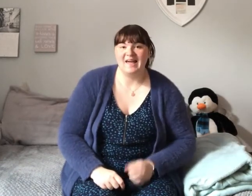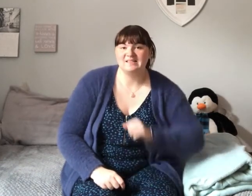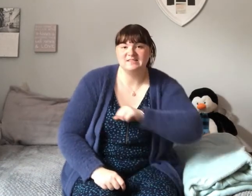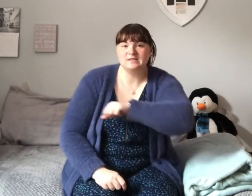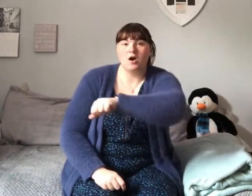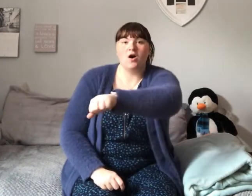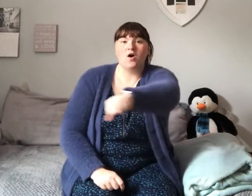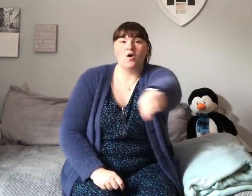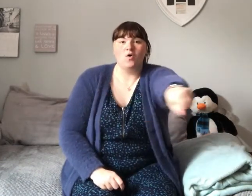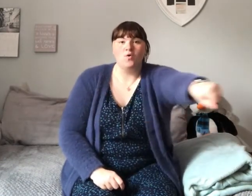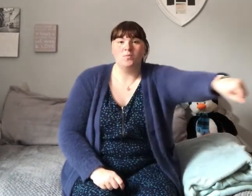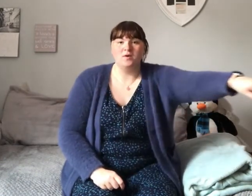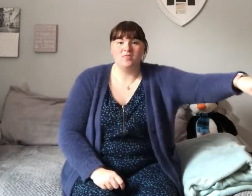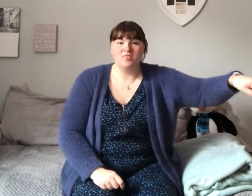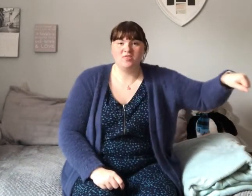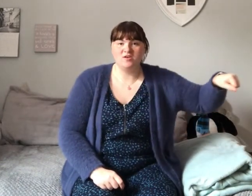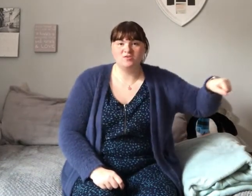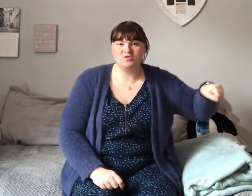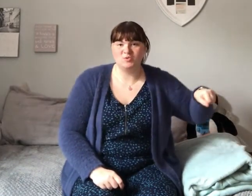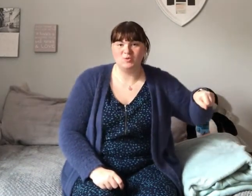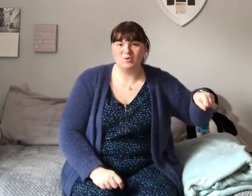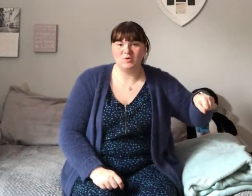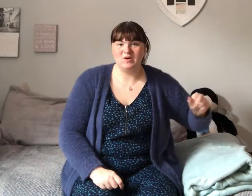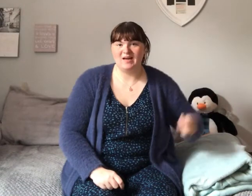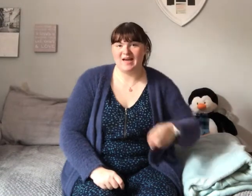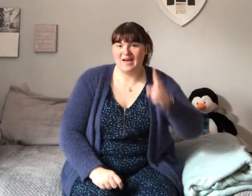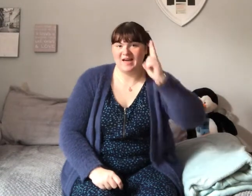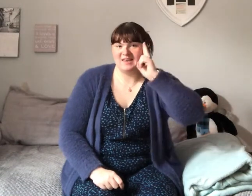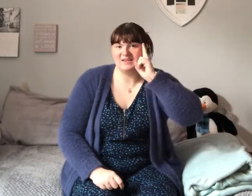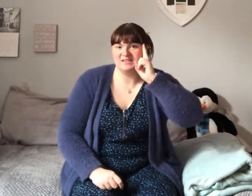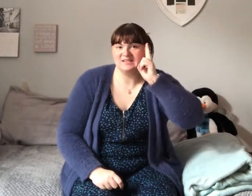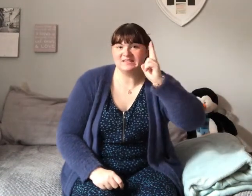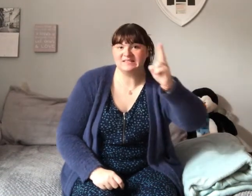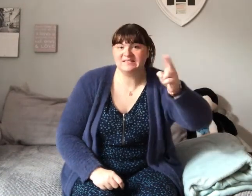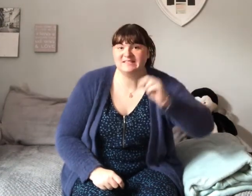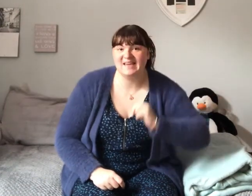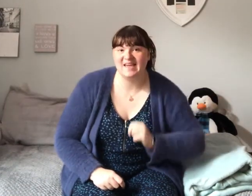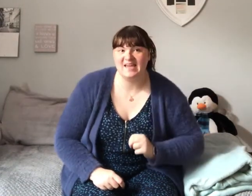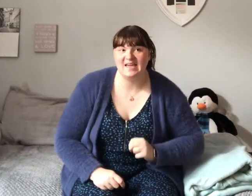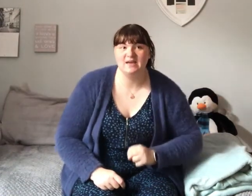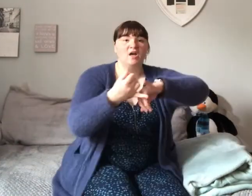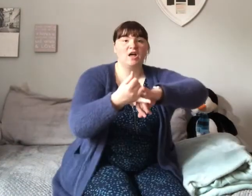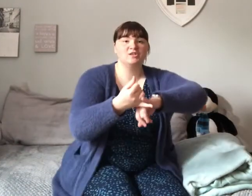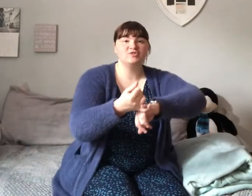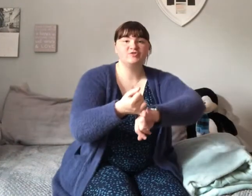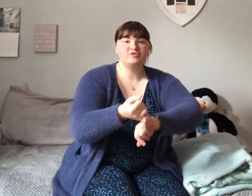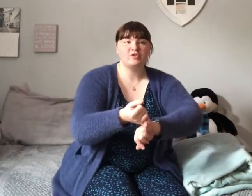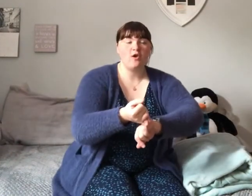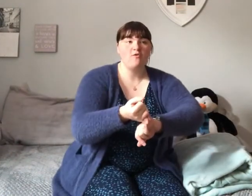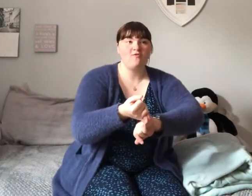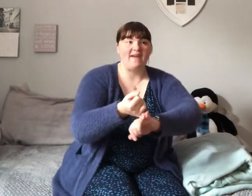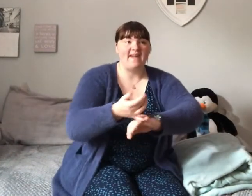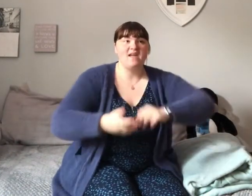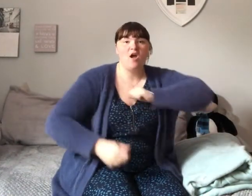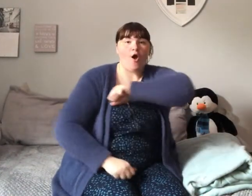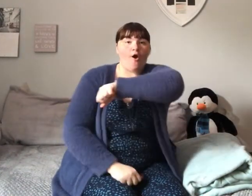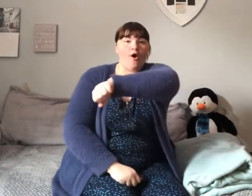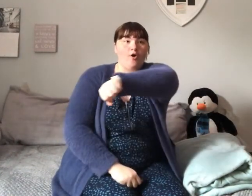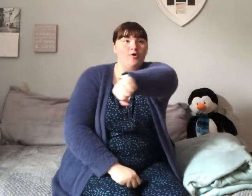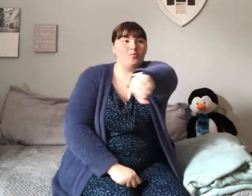Let's open the door and see. Sophie